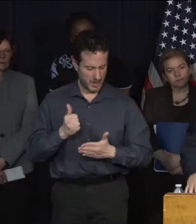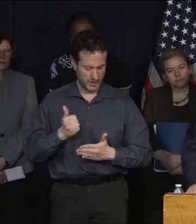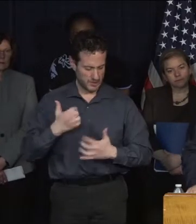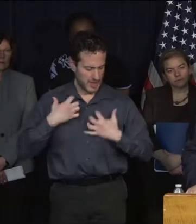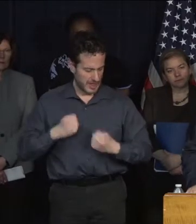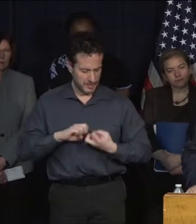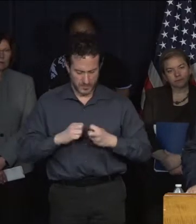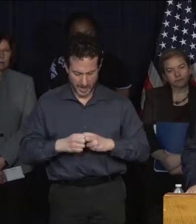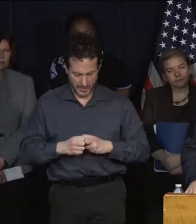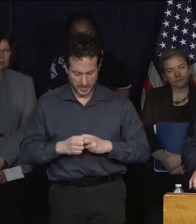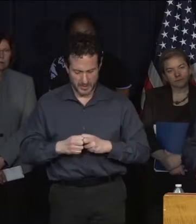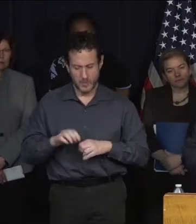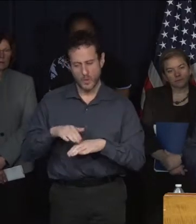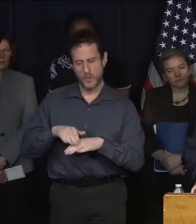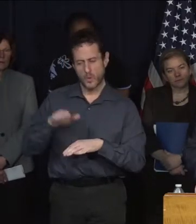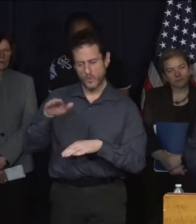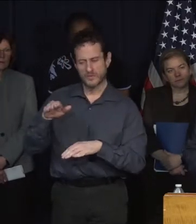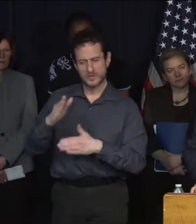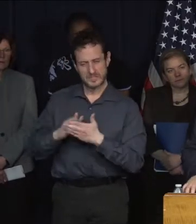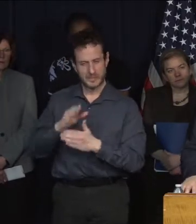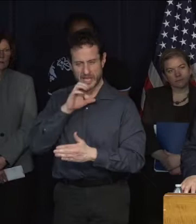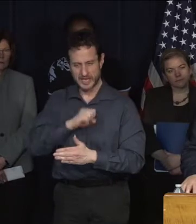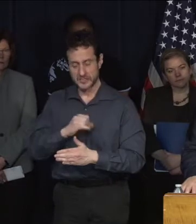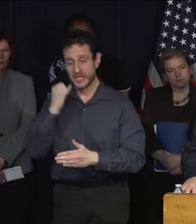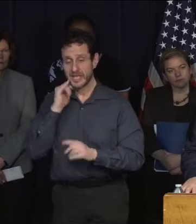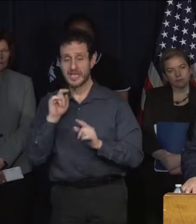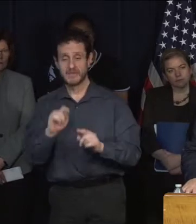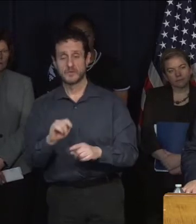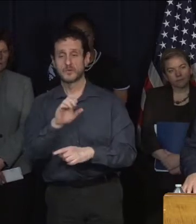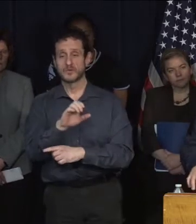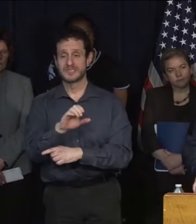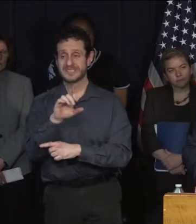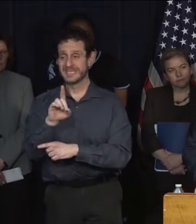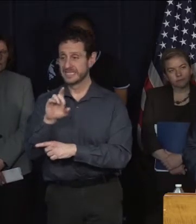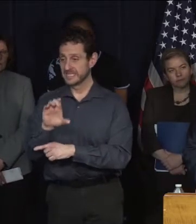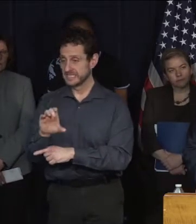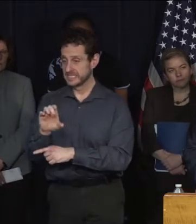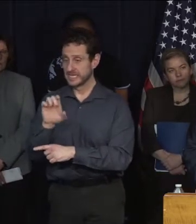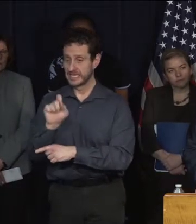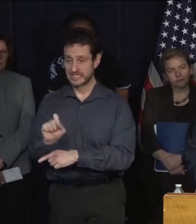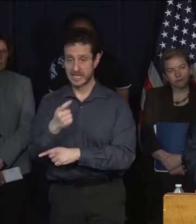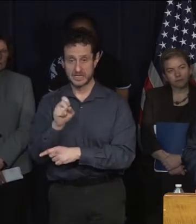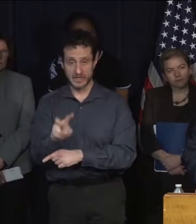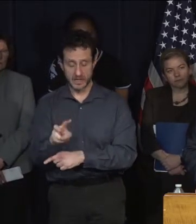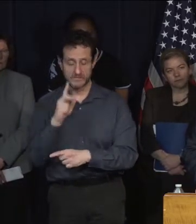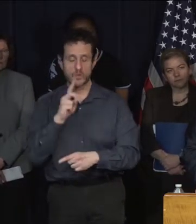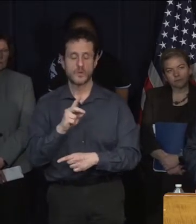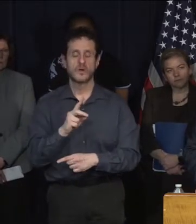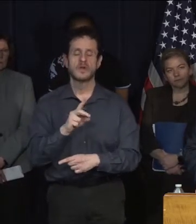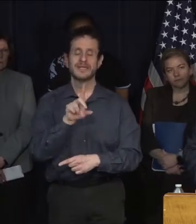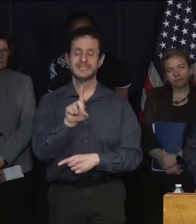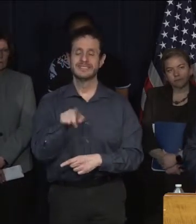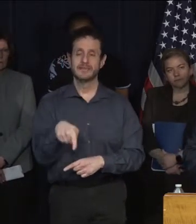over a certain age. And so if you go to the cdc.gov website or to the